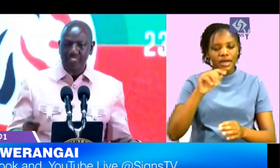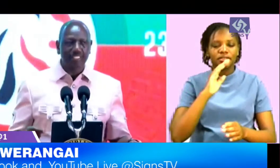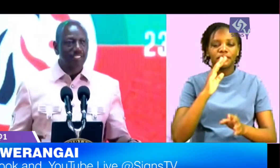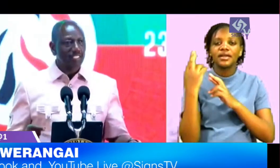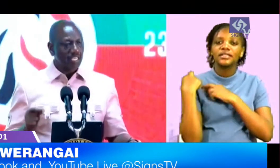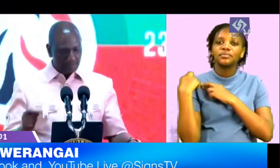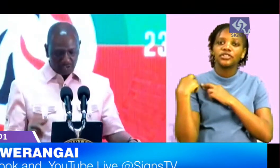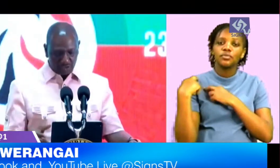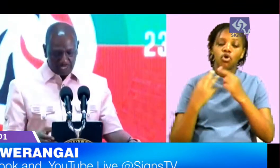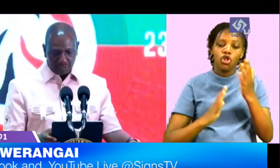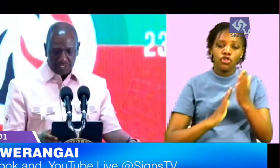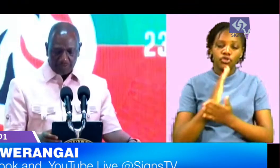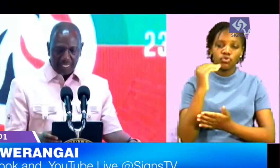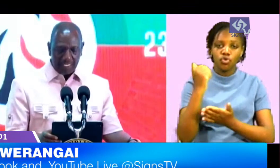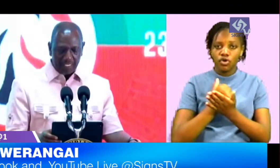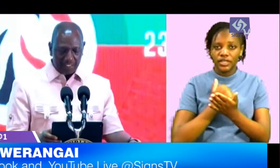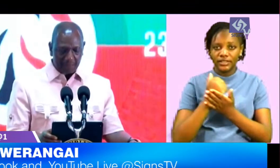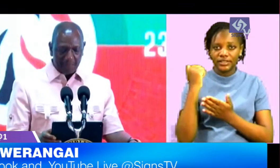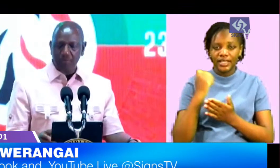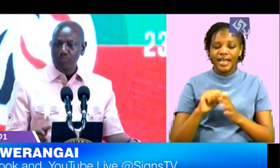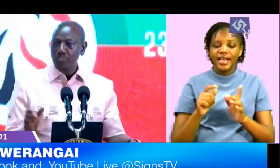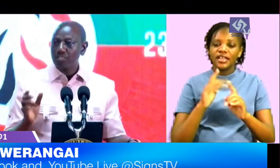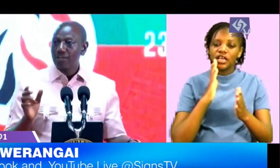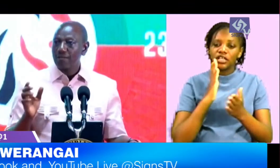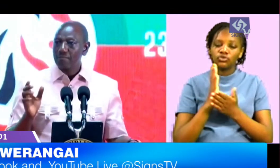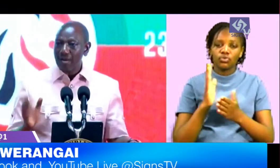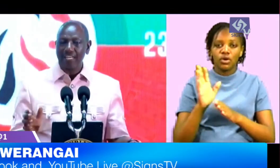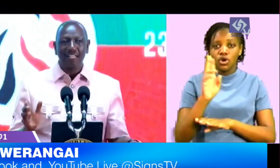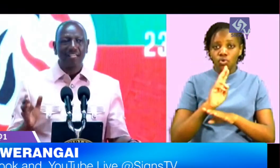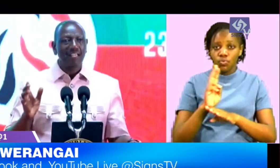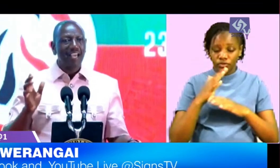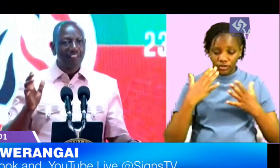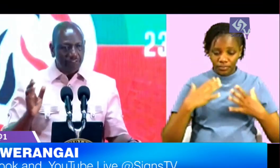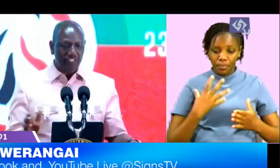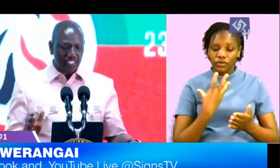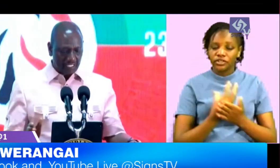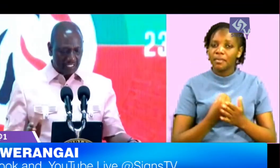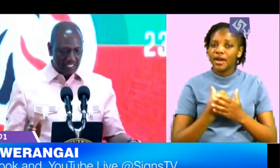audits and make sure that we spend the people's money efficiently.